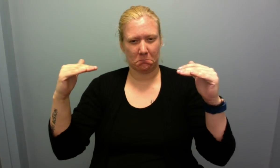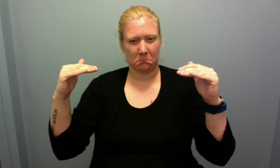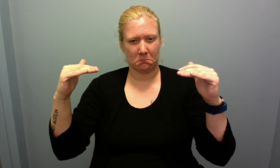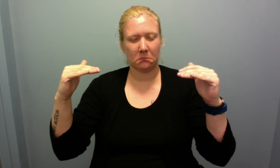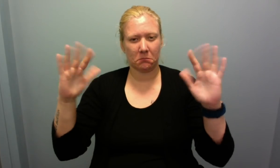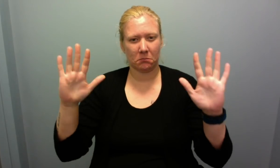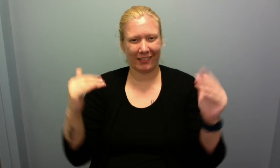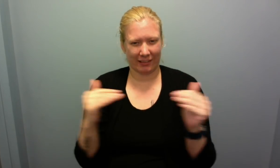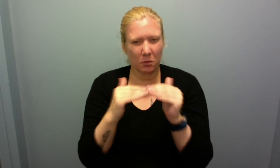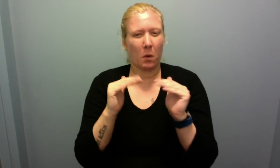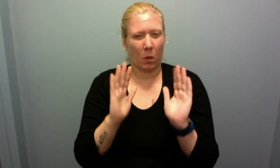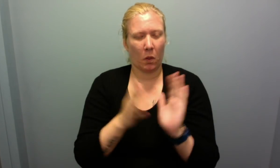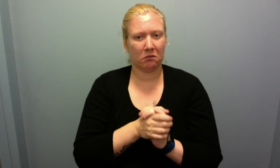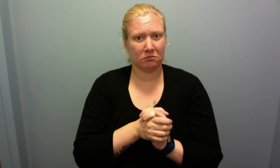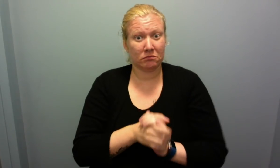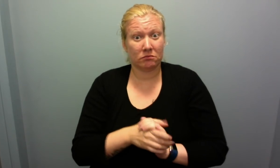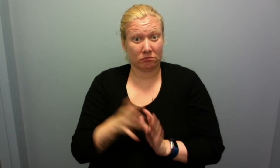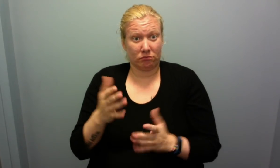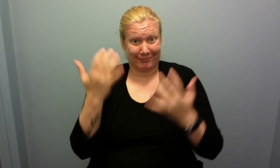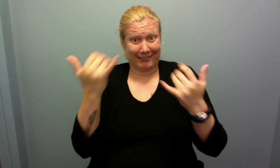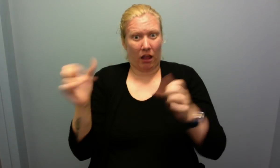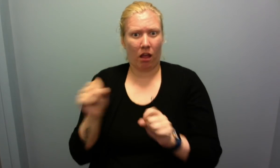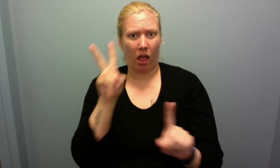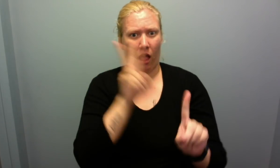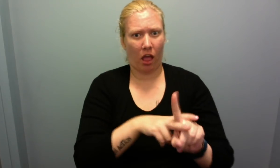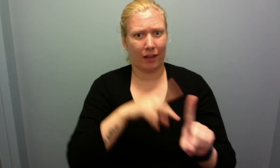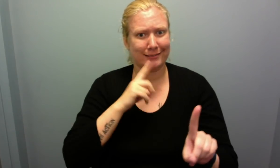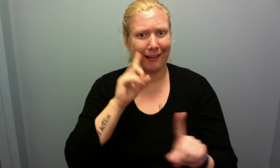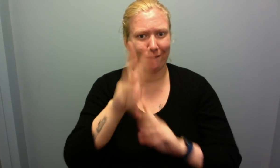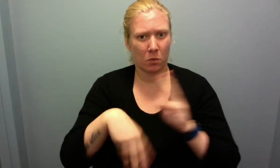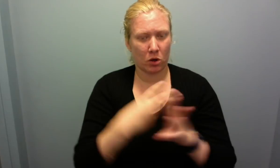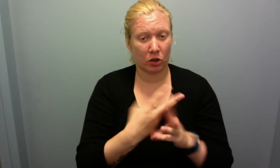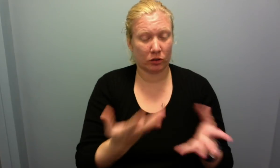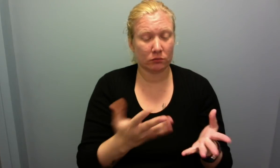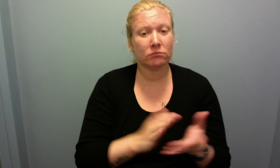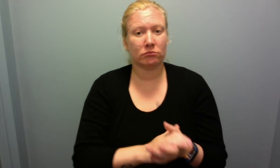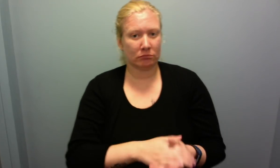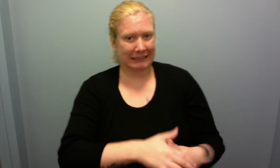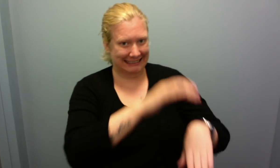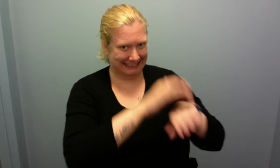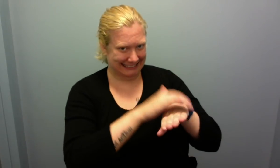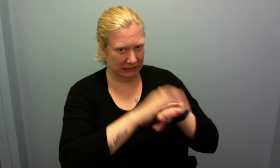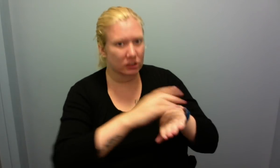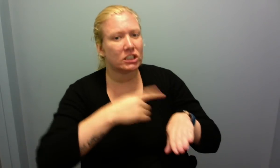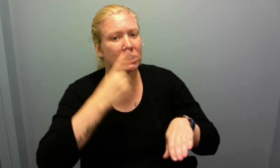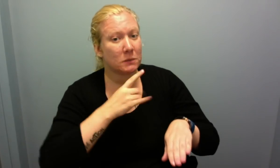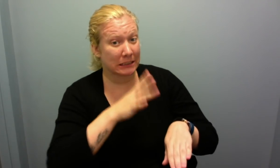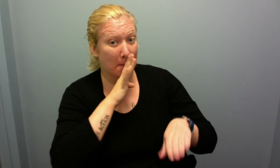language is better than the other, or we need to help this other language. They're both equal. Now apply that same